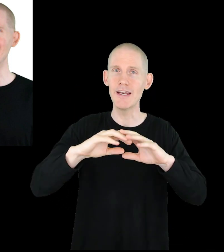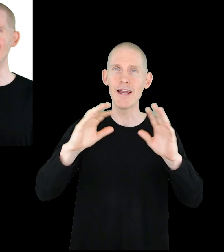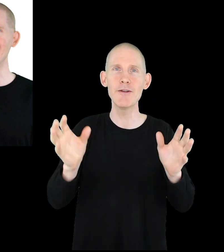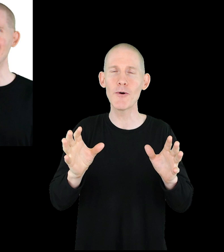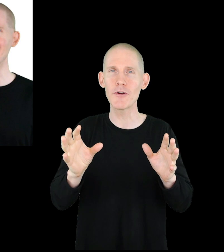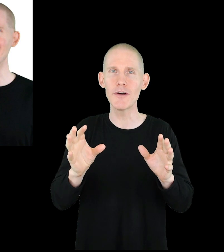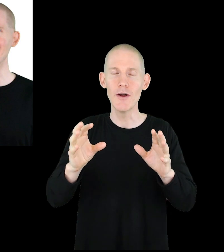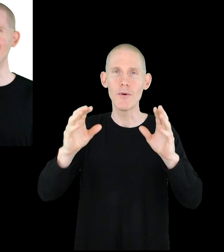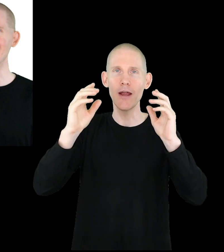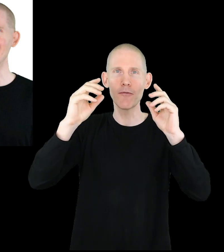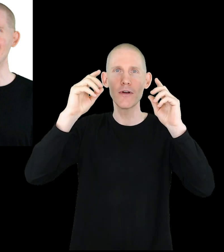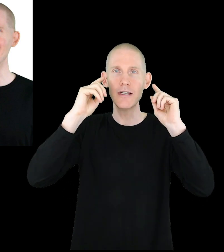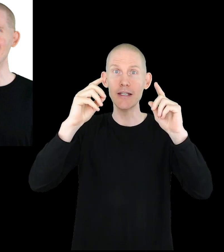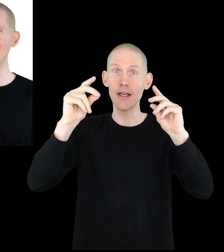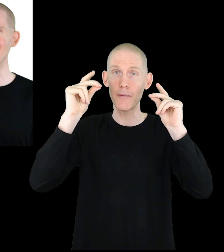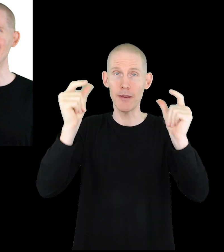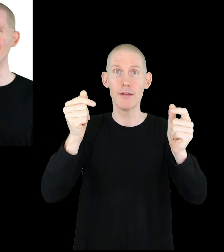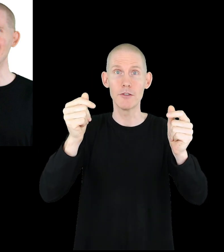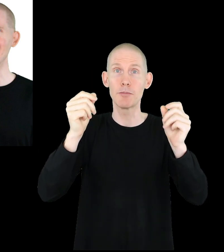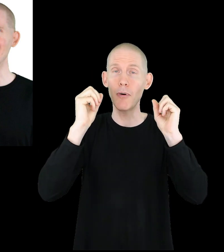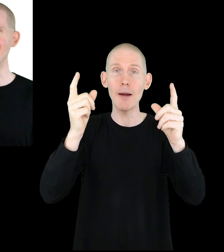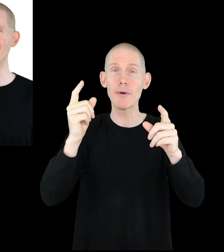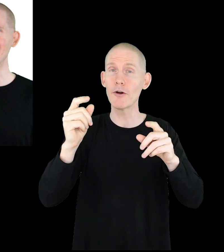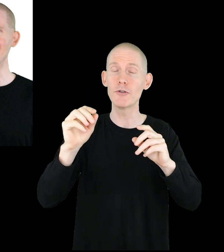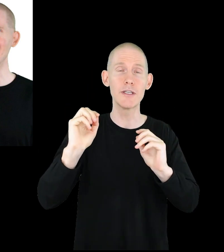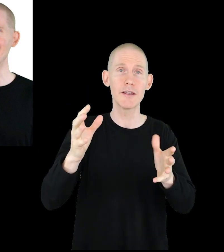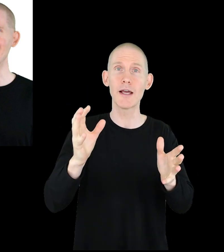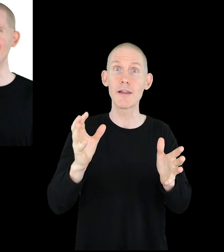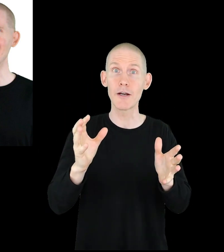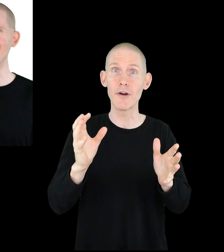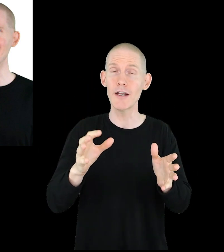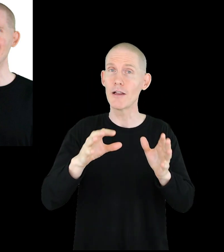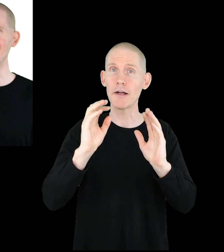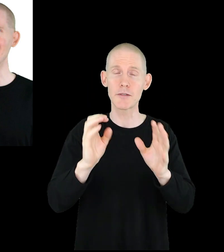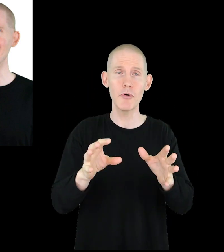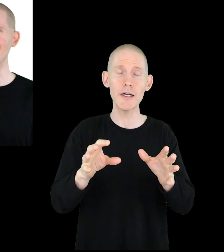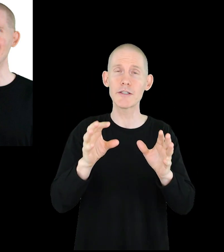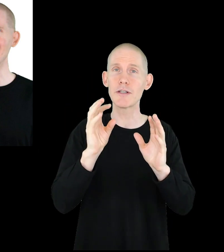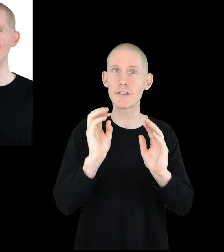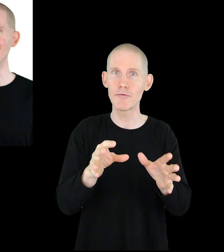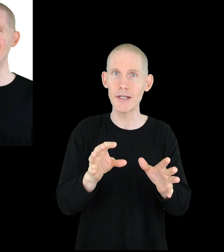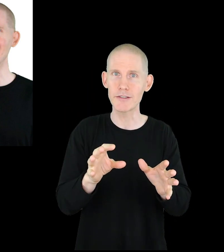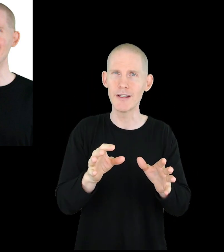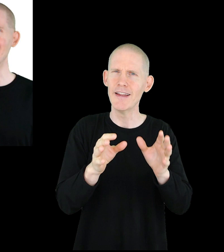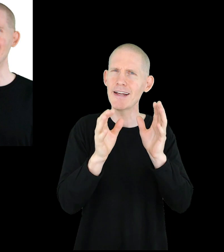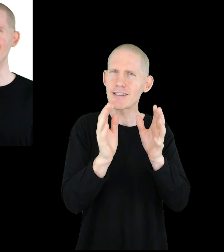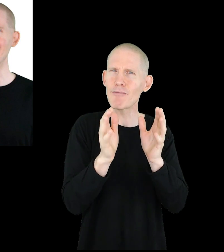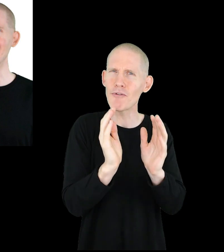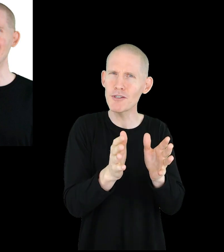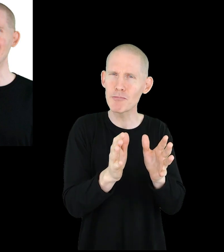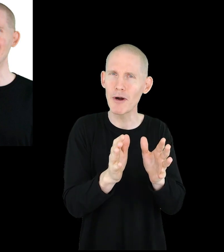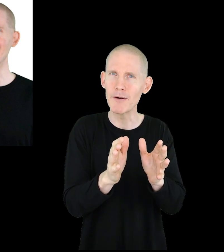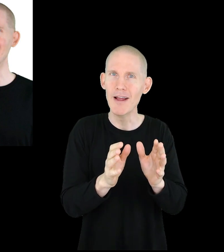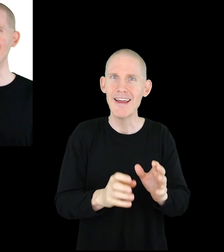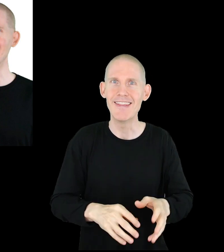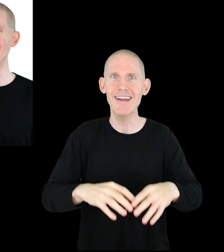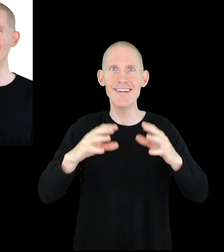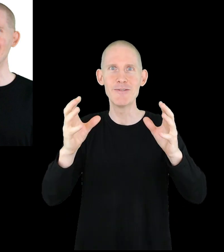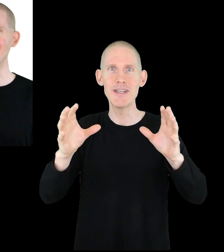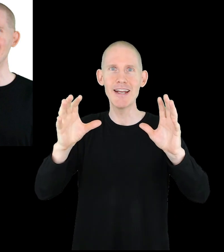any order, whenever it needs it. Just pop it out, you can get that letter, right? Lots of practice, lots of testing. That's the first part. Then we get